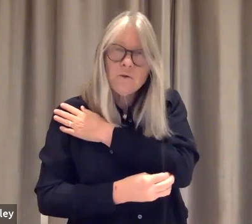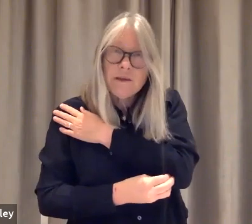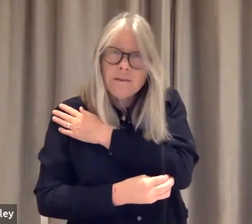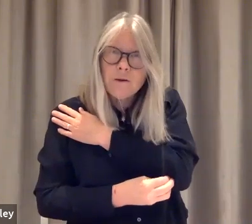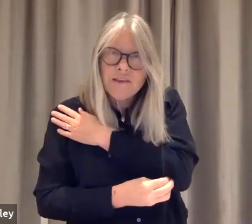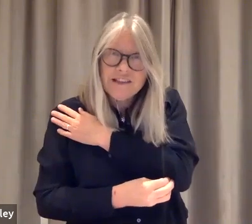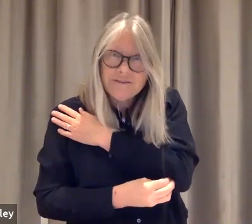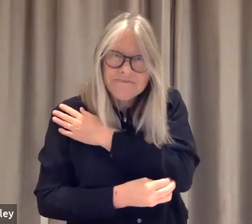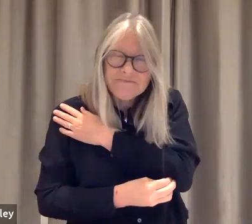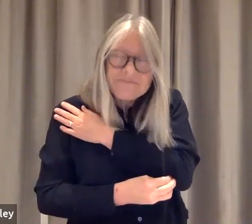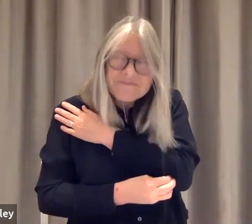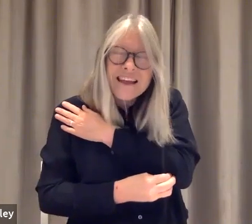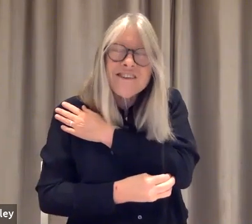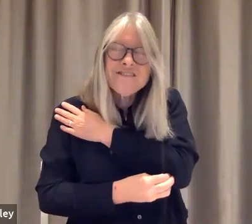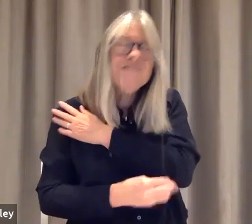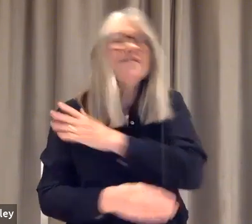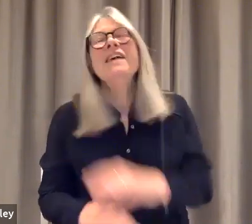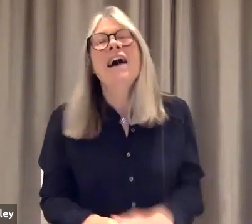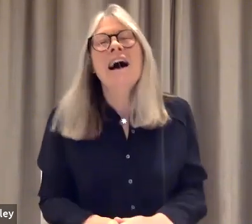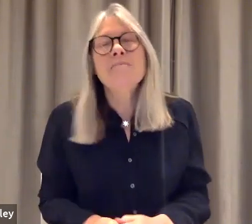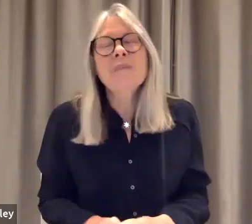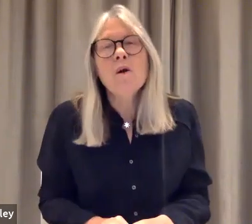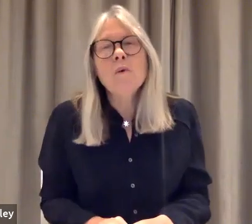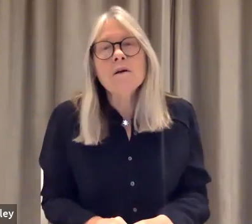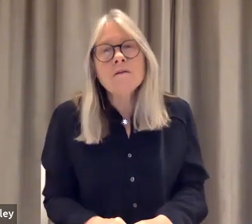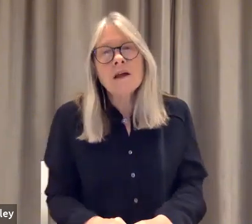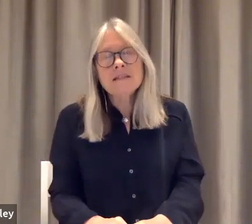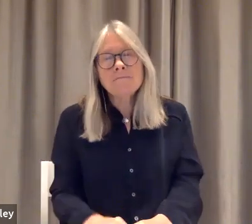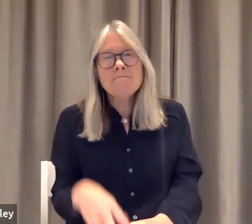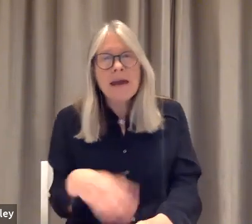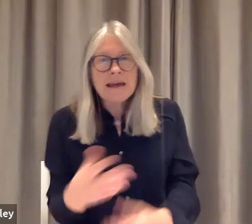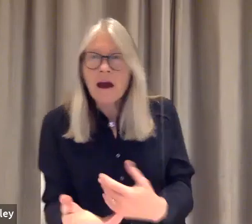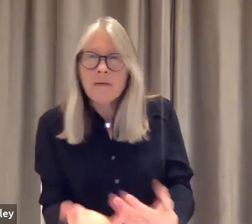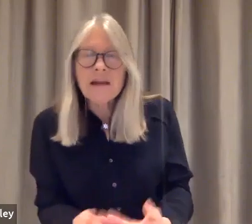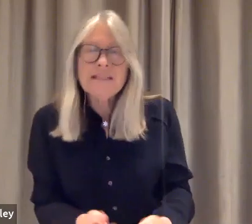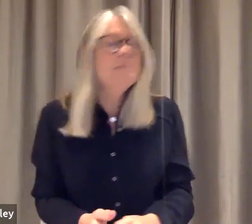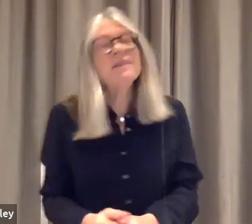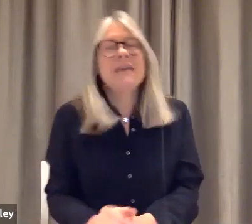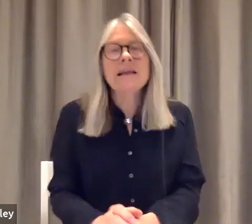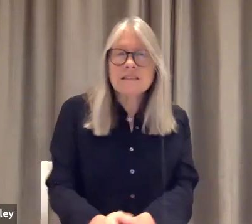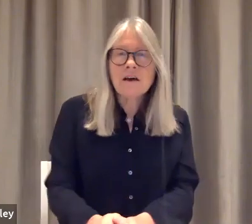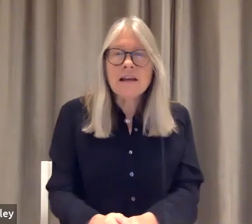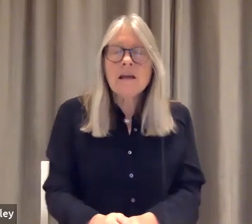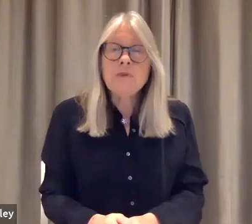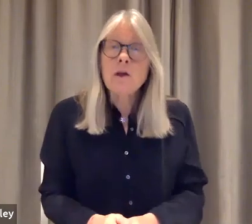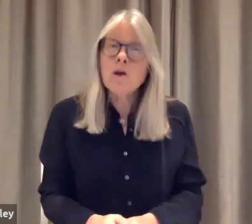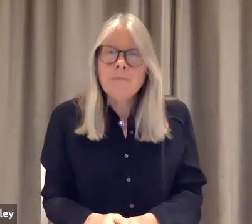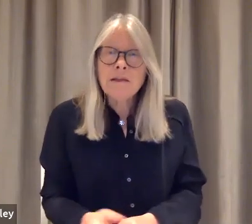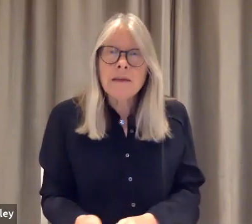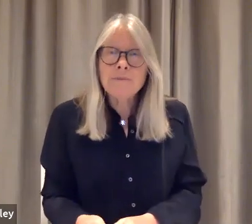about the motivation. Lots of children will learn to make an attempt at that sign. So it could be that they